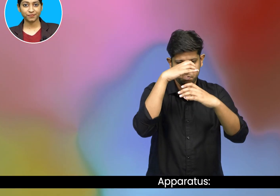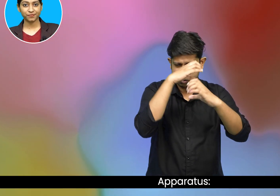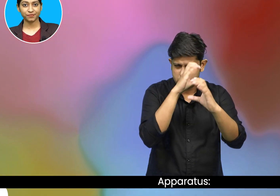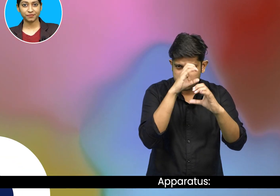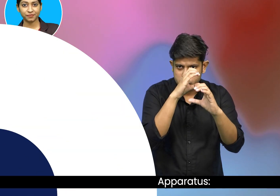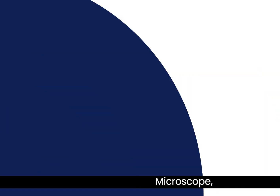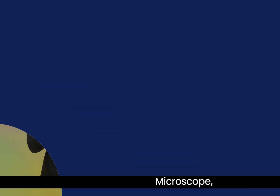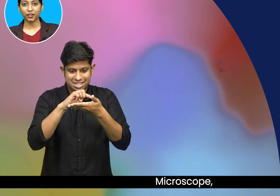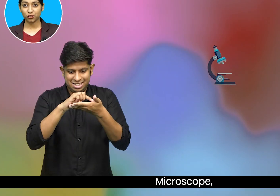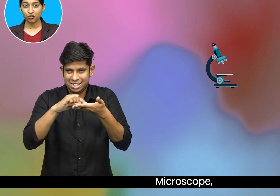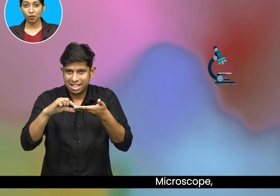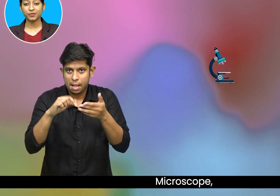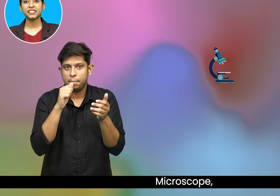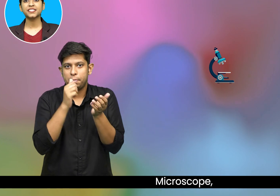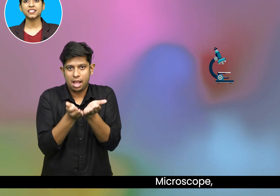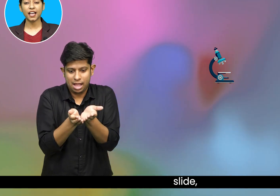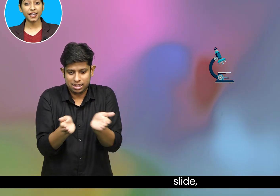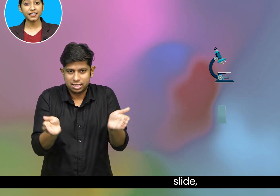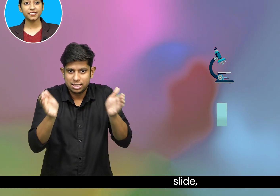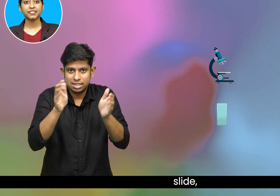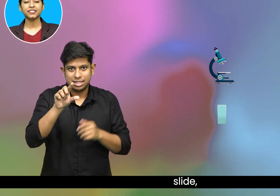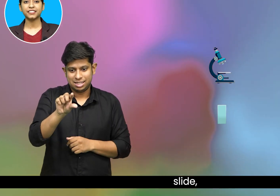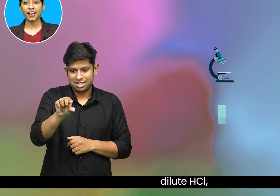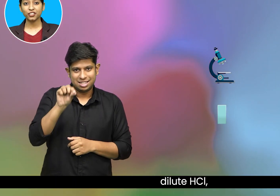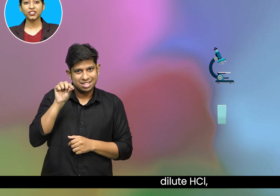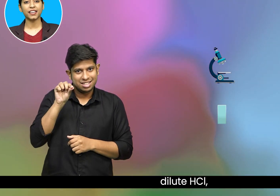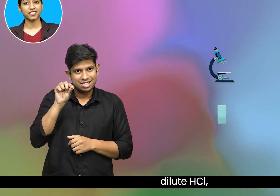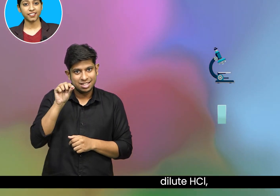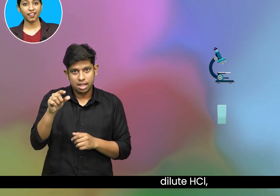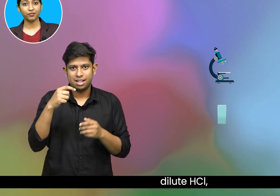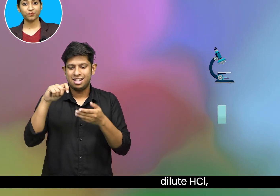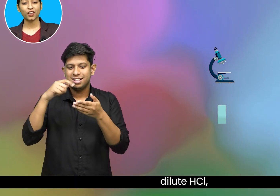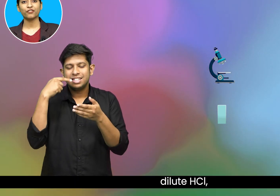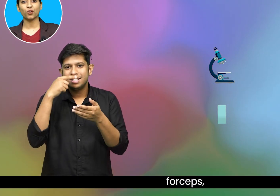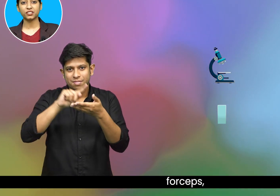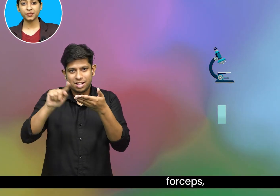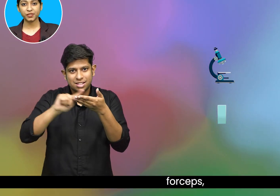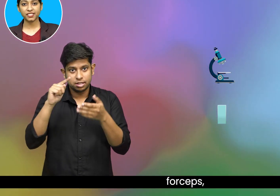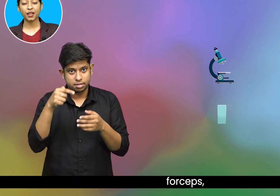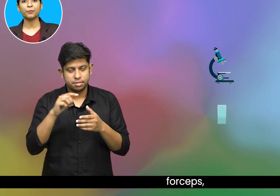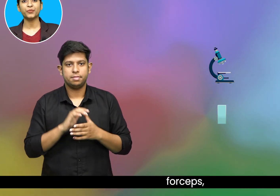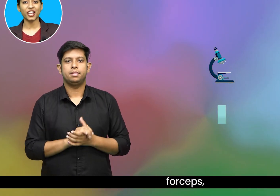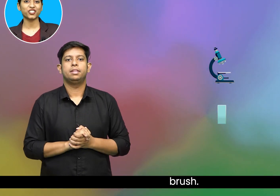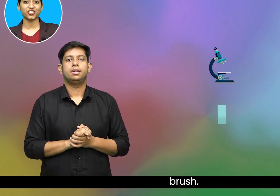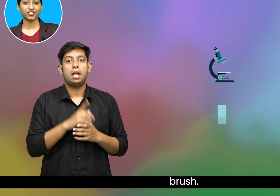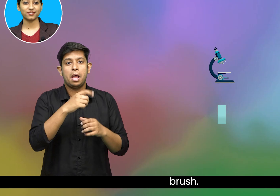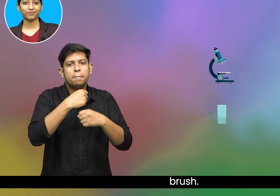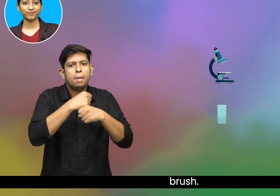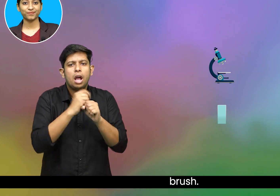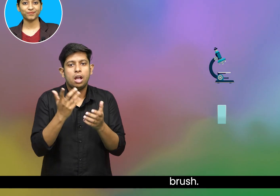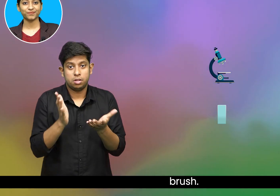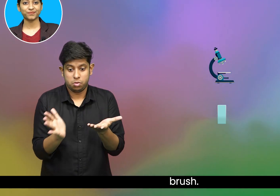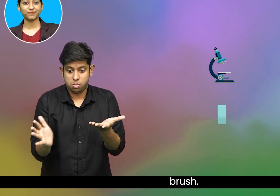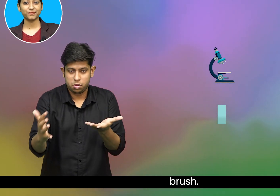Apparatus: microscope, slide, dilute HCl, forceps, brush.